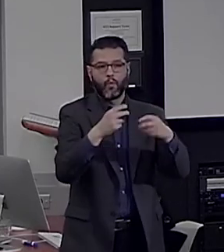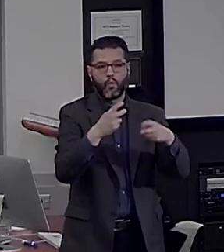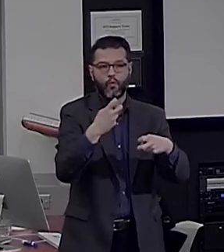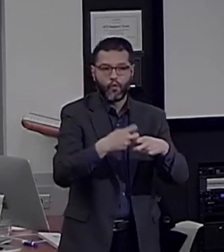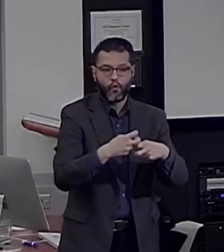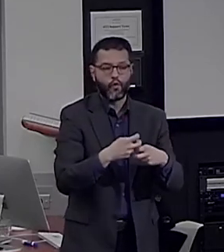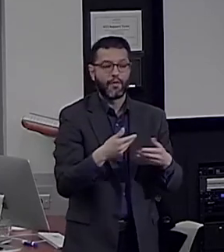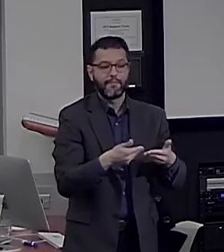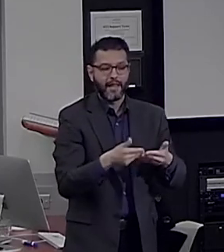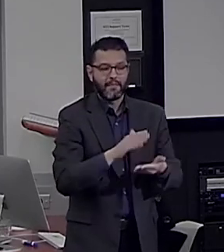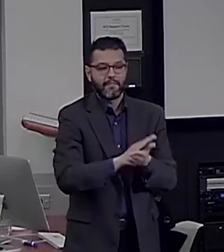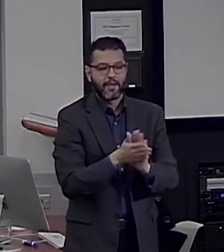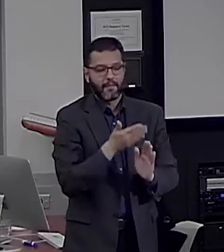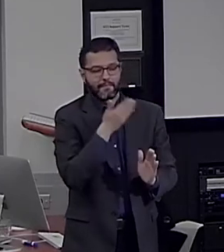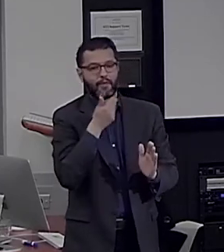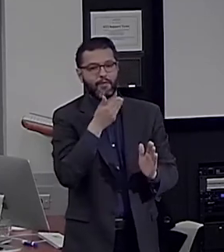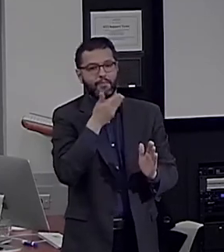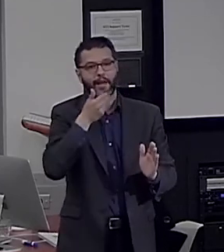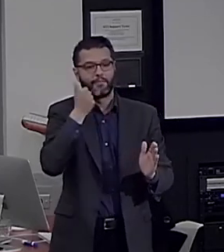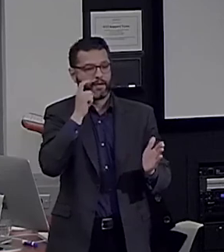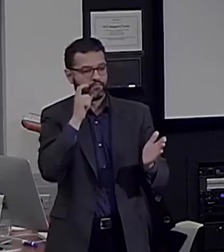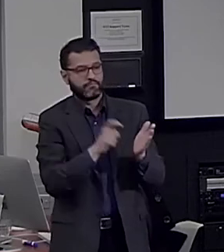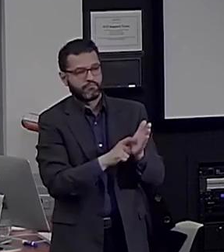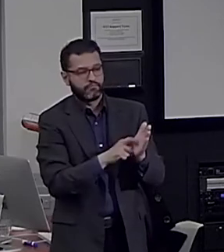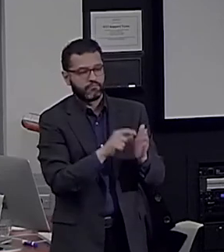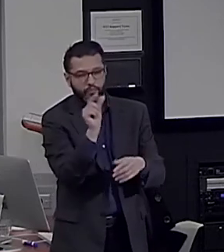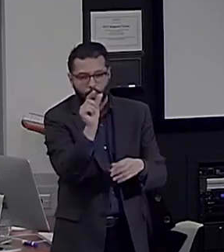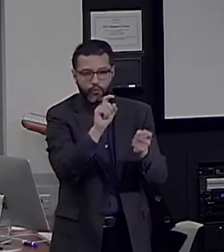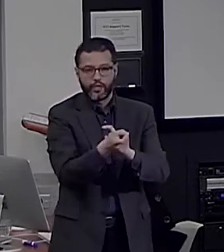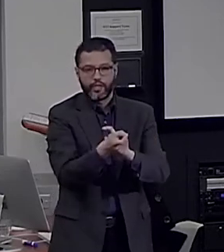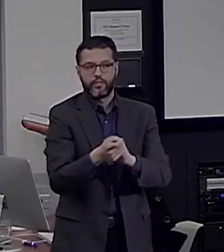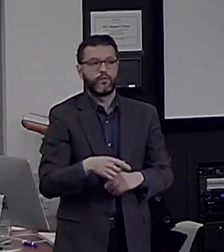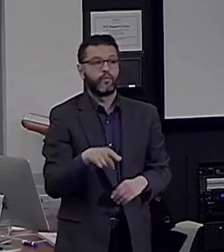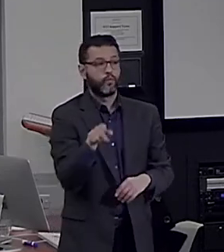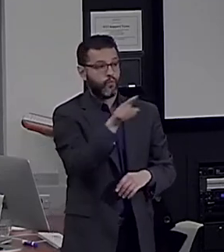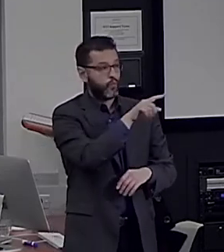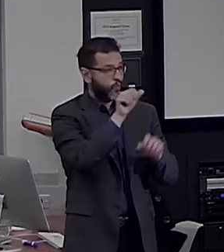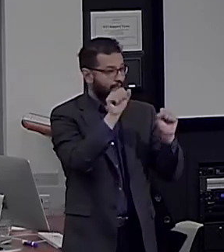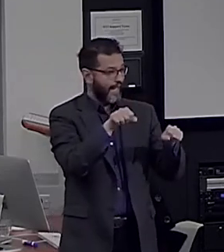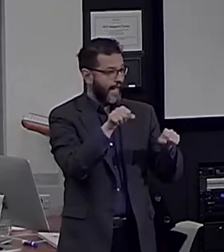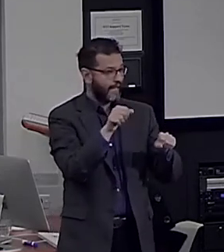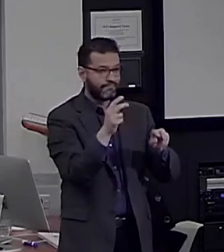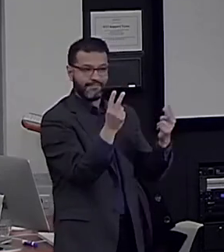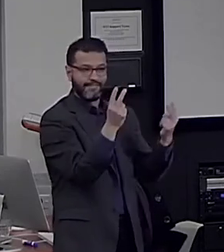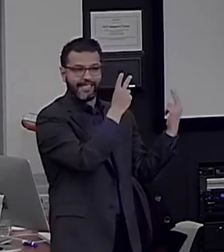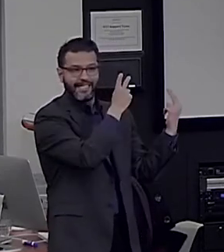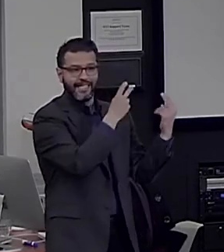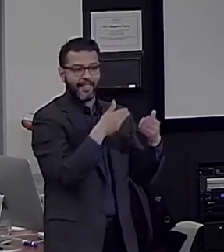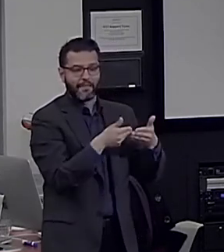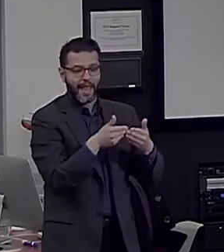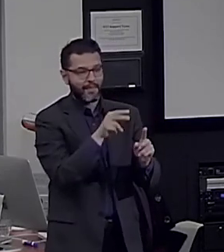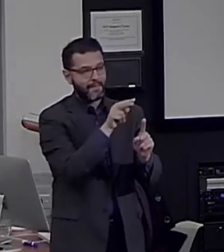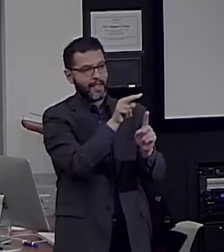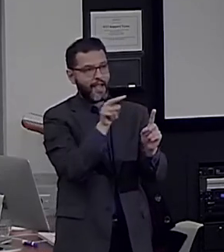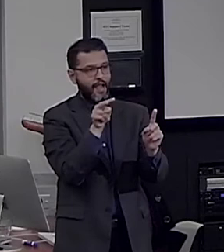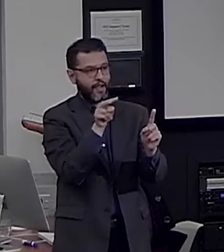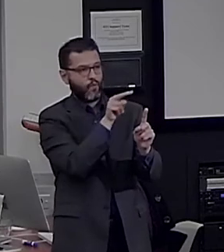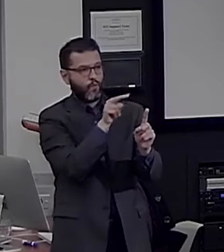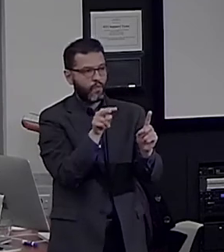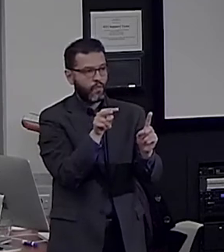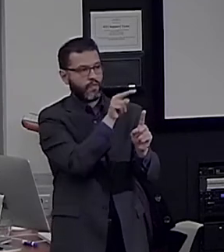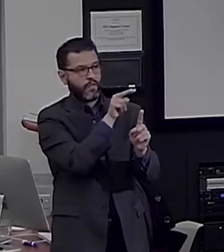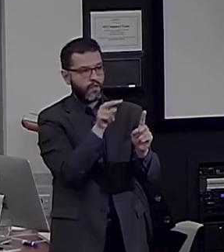see the baby looking back and forth between the screens and